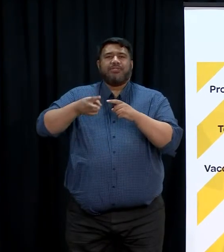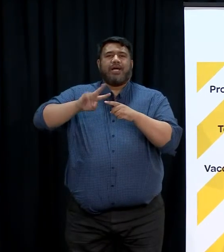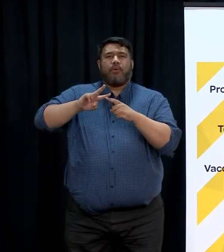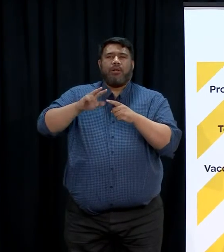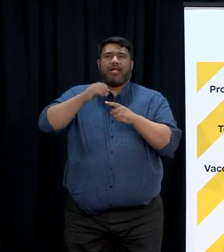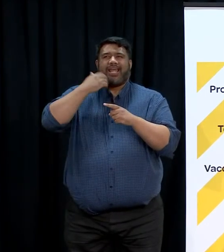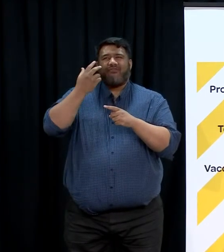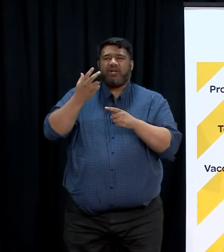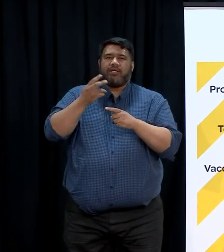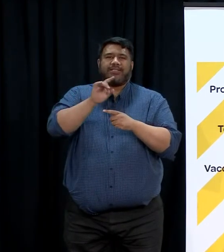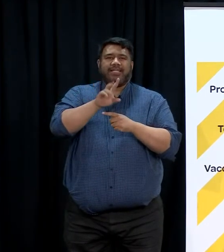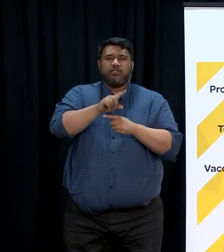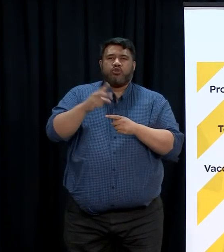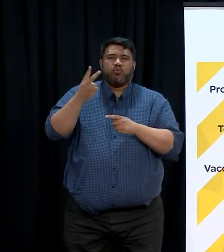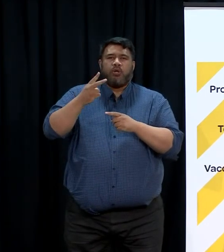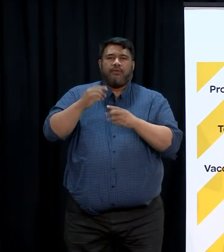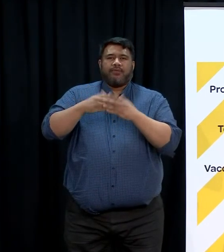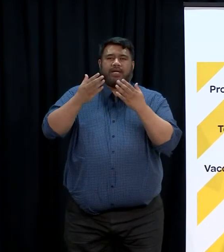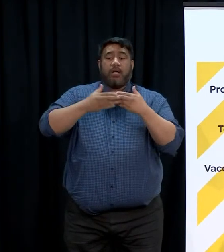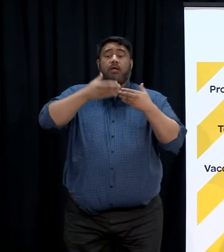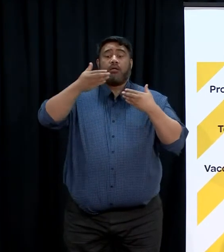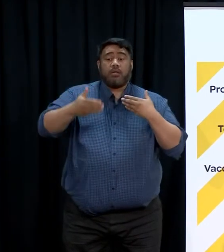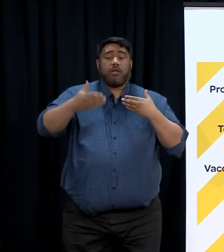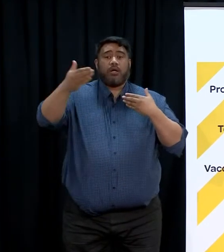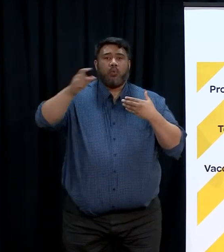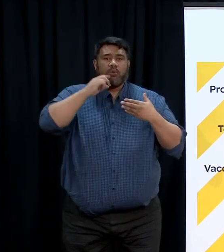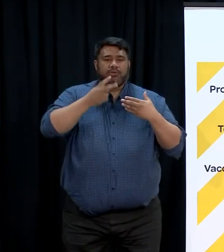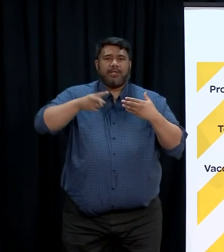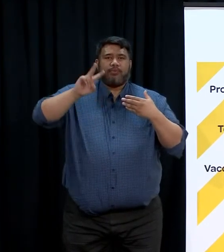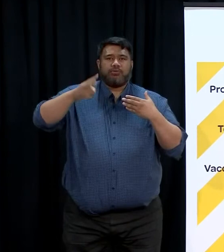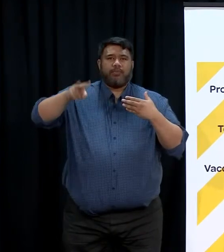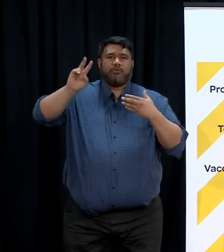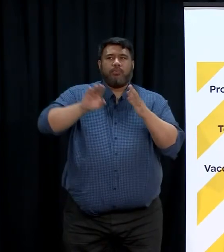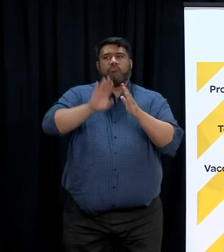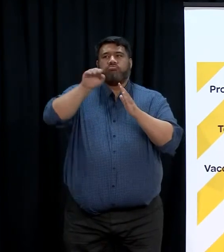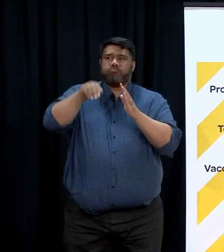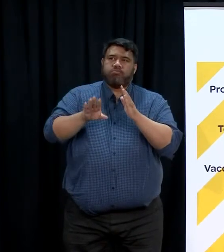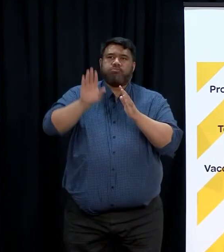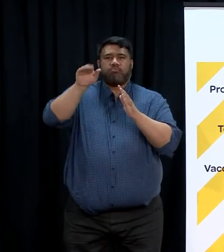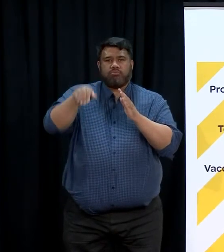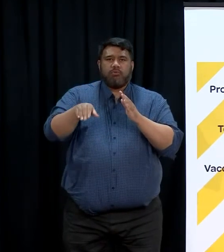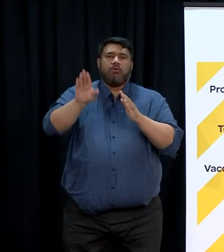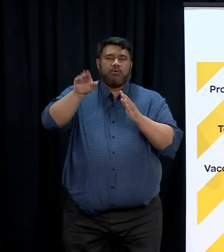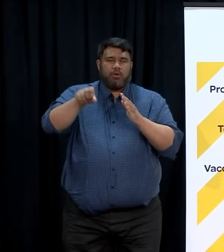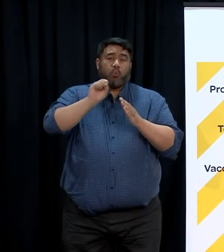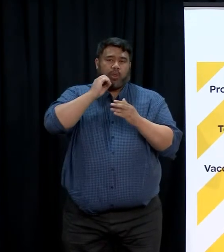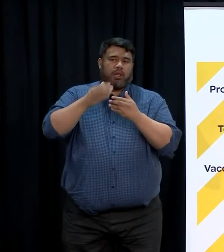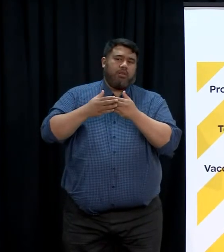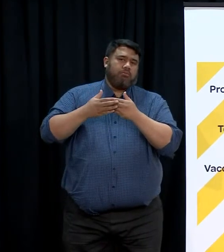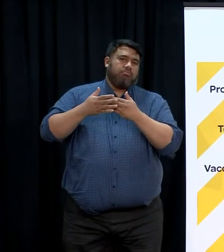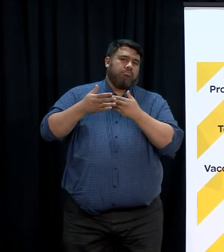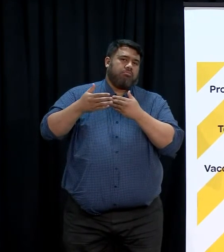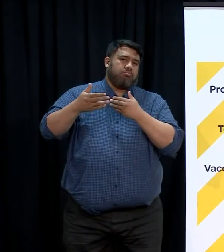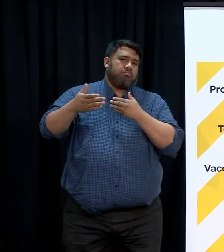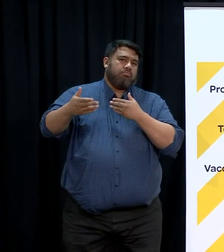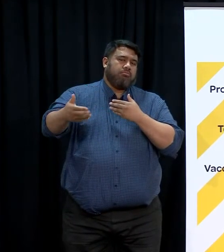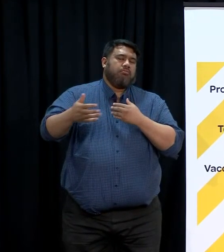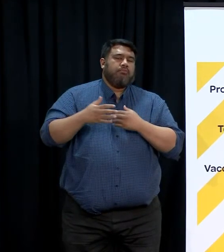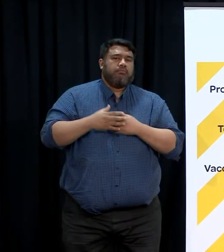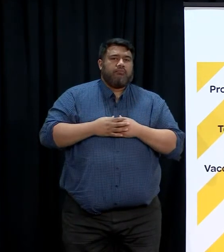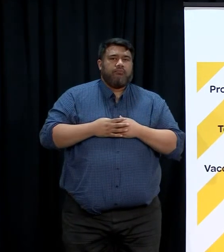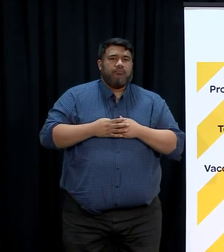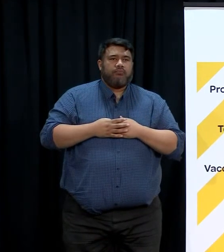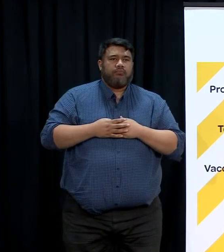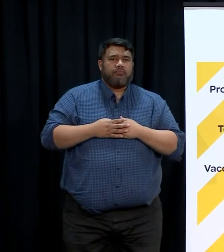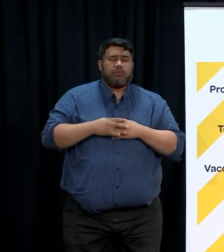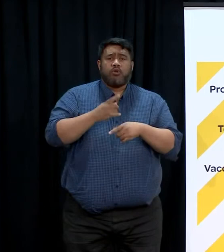every 10 to 12 days. And will bob around a bit, as I said earlier on. The other thing here is that the number